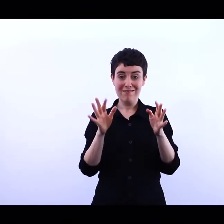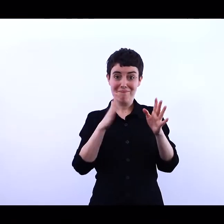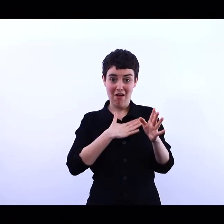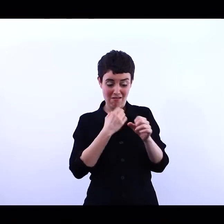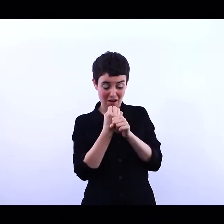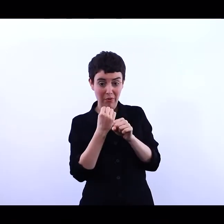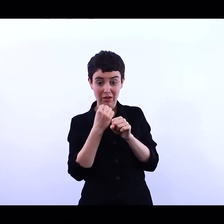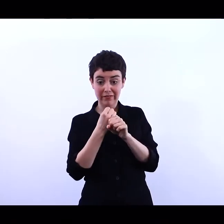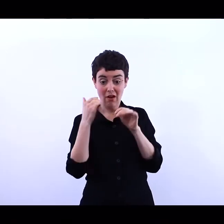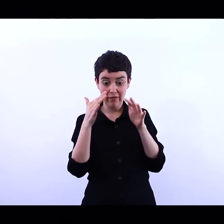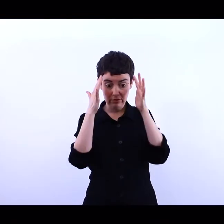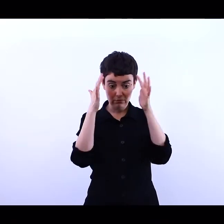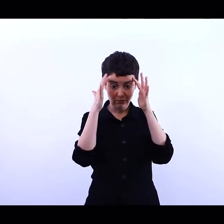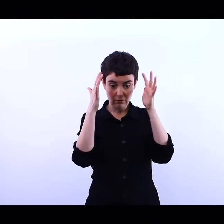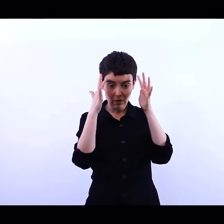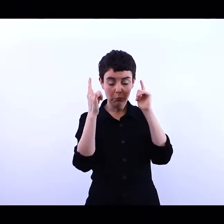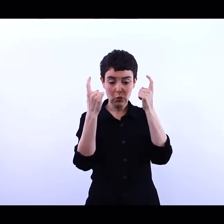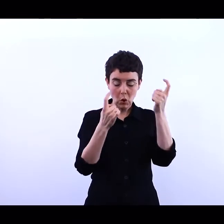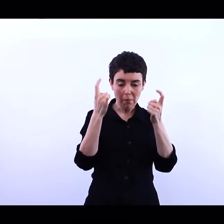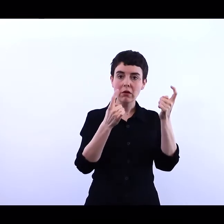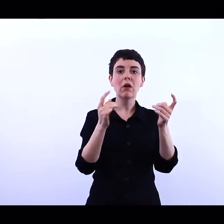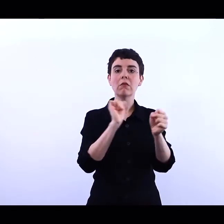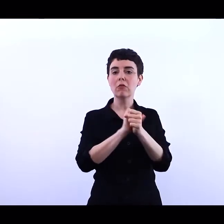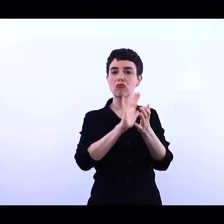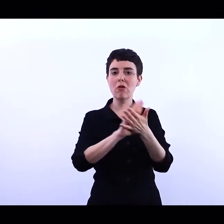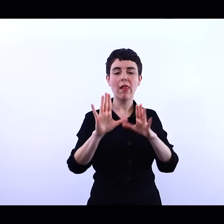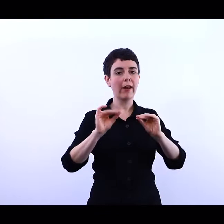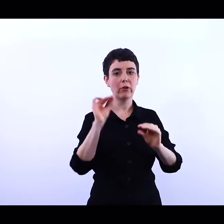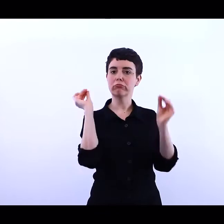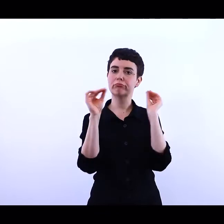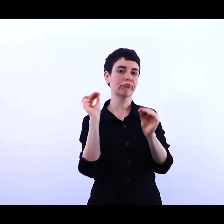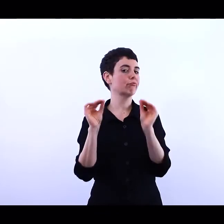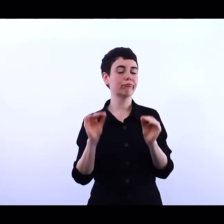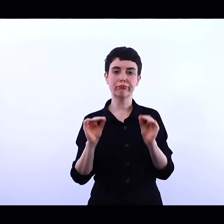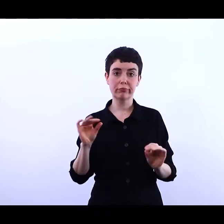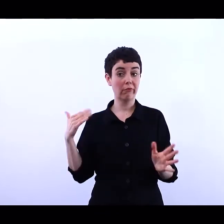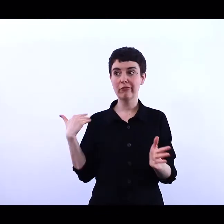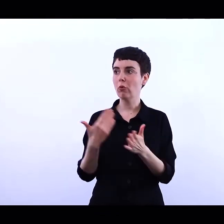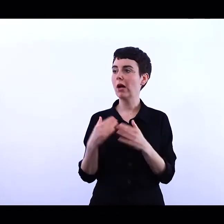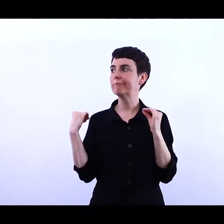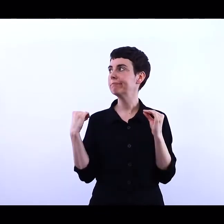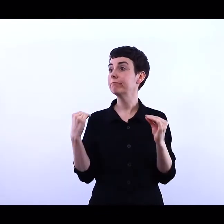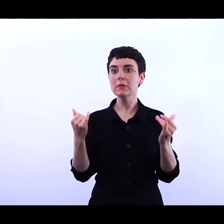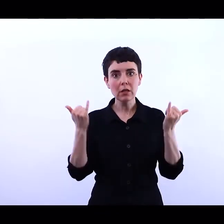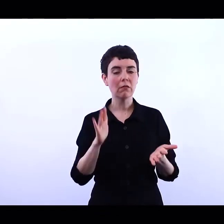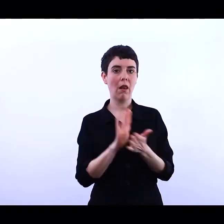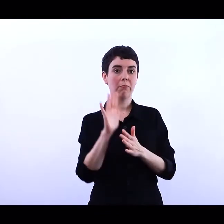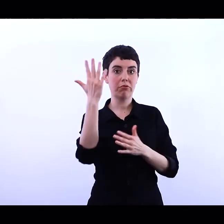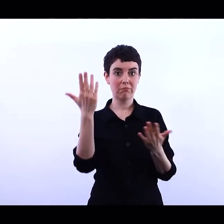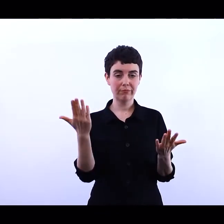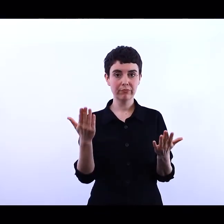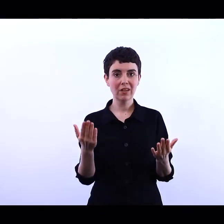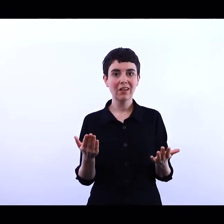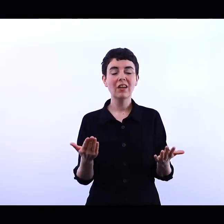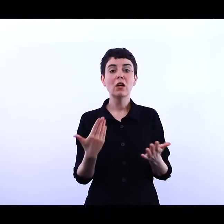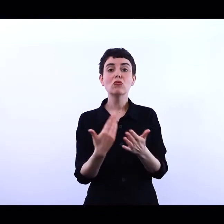time. Even something that may today we all may be quite used to, meeting by Zoom,